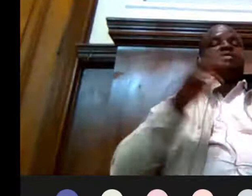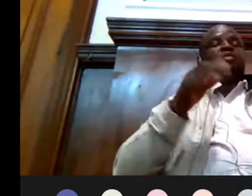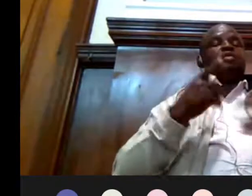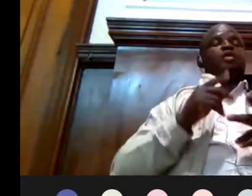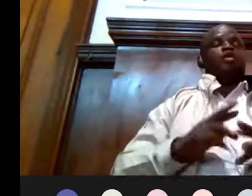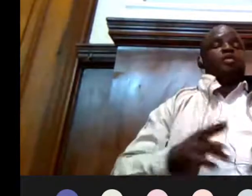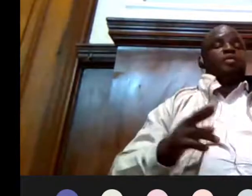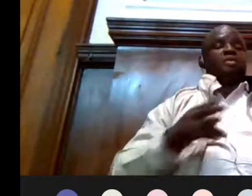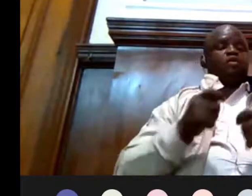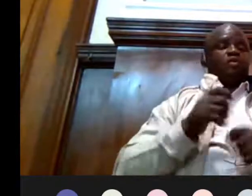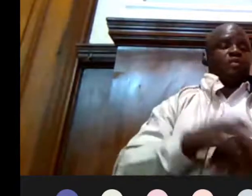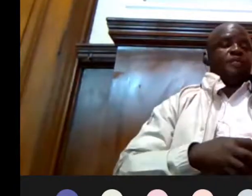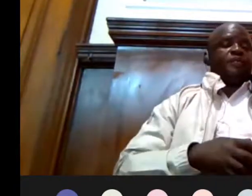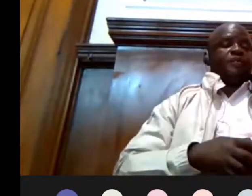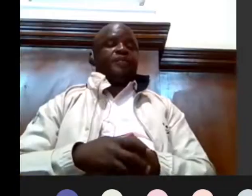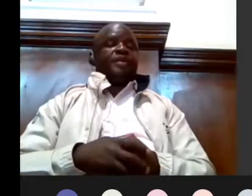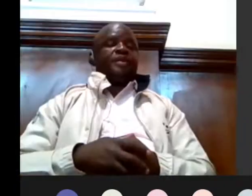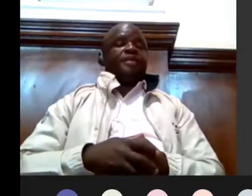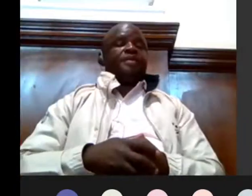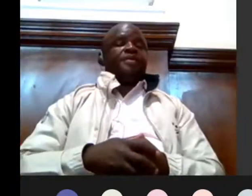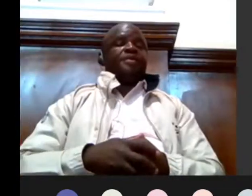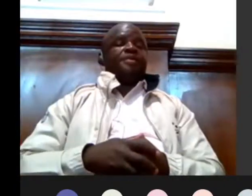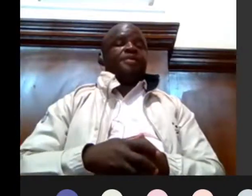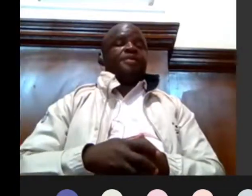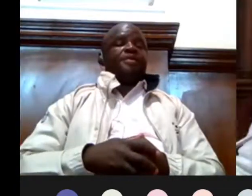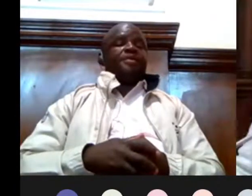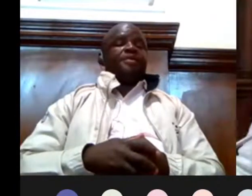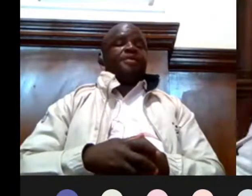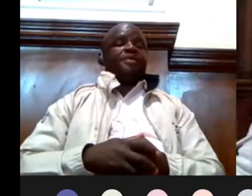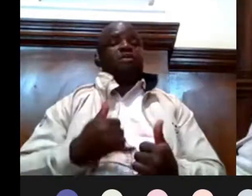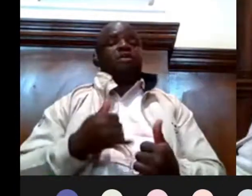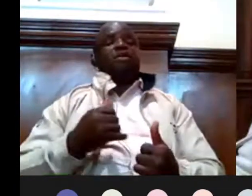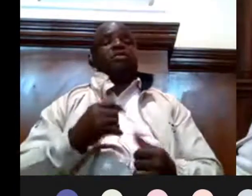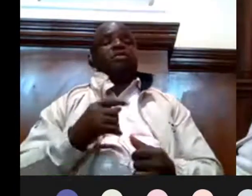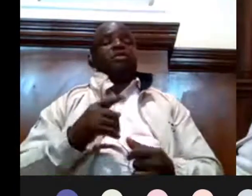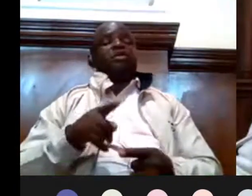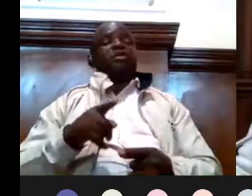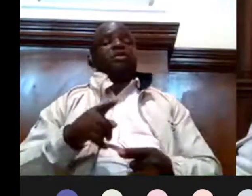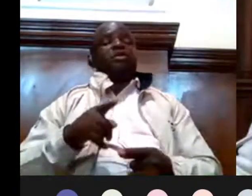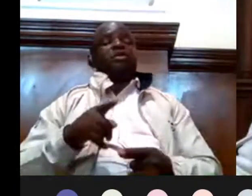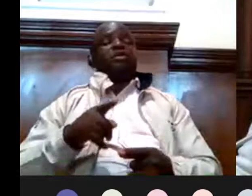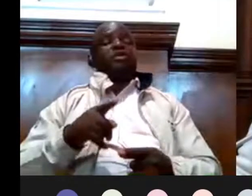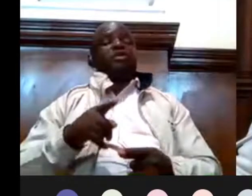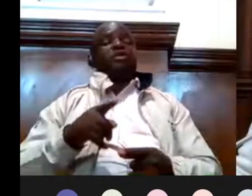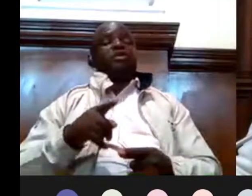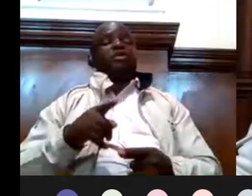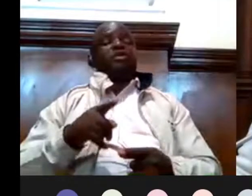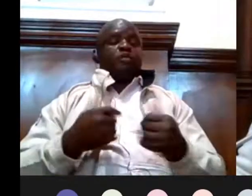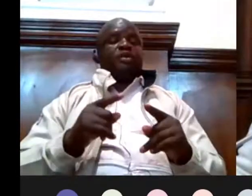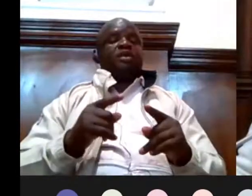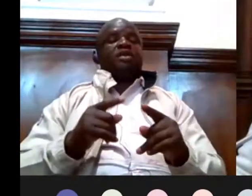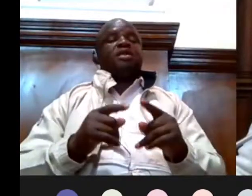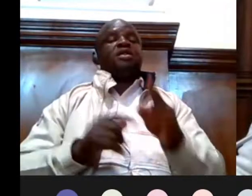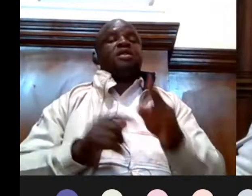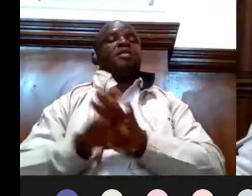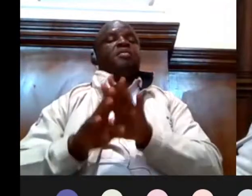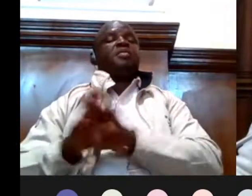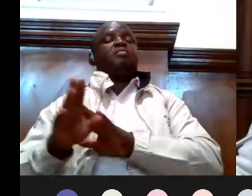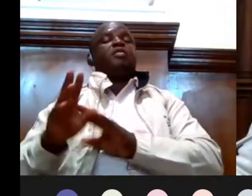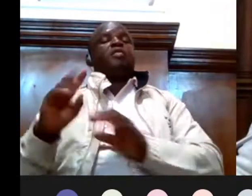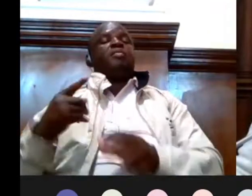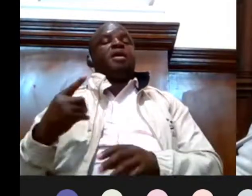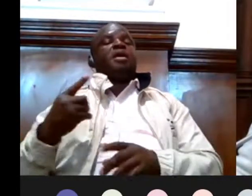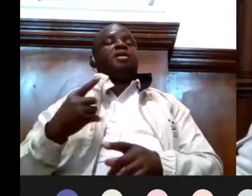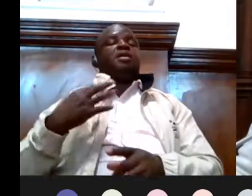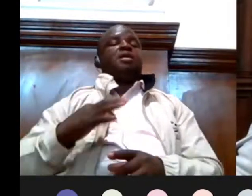of assets. Untapping the potential of women will result not only in increased opportunities for women